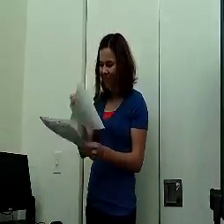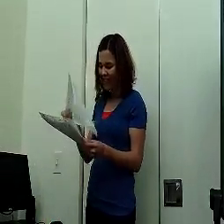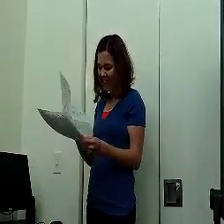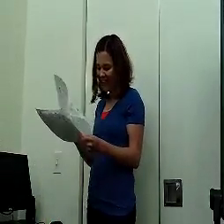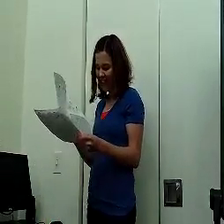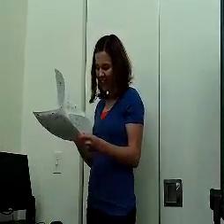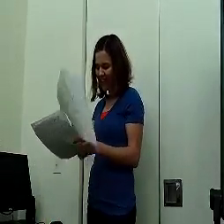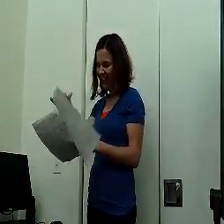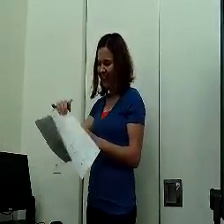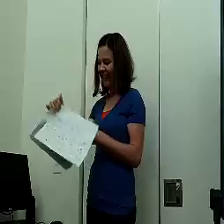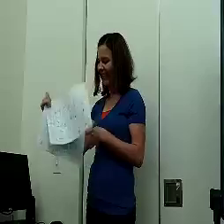Let's